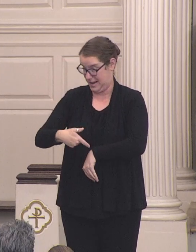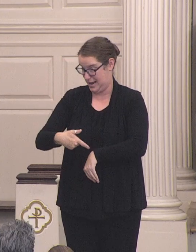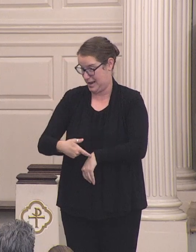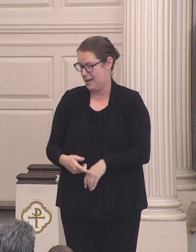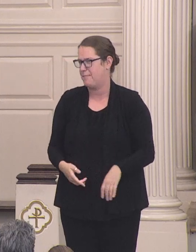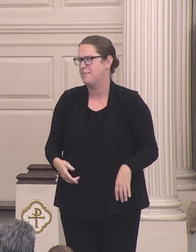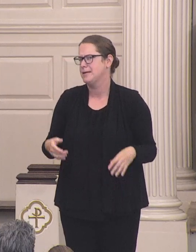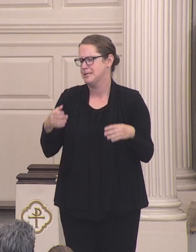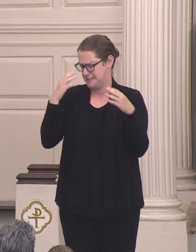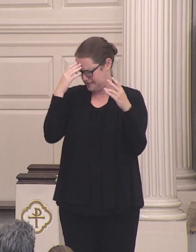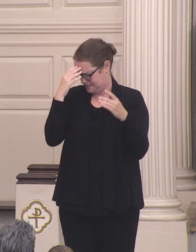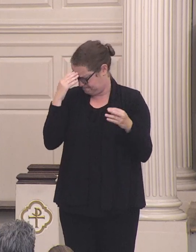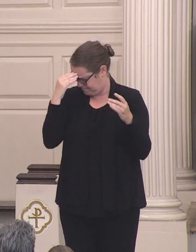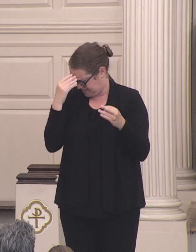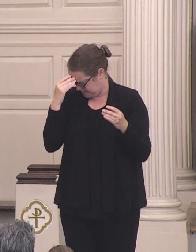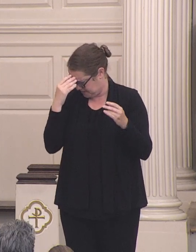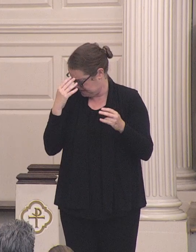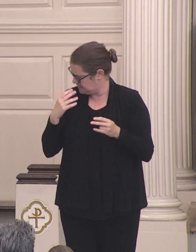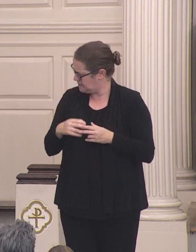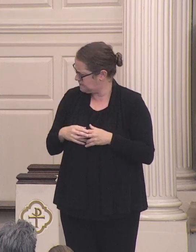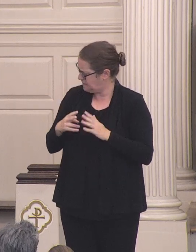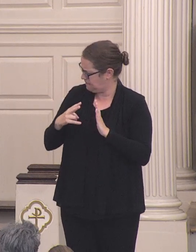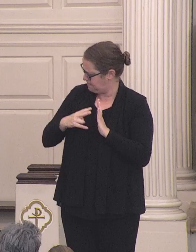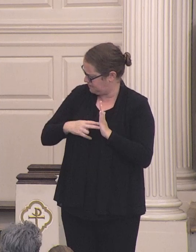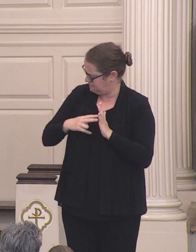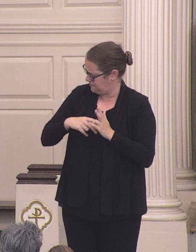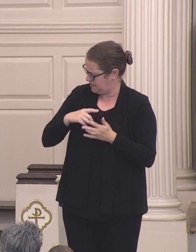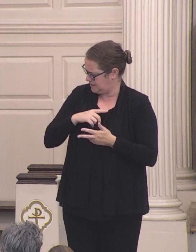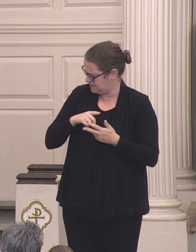to meditate upon from these readings.